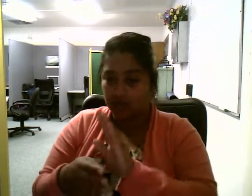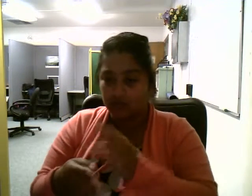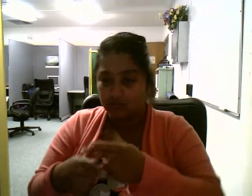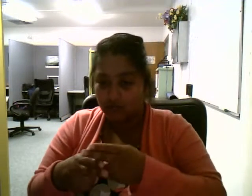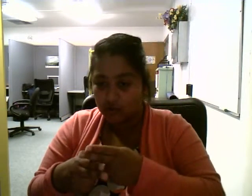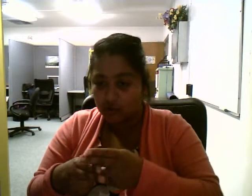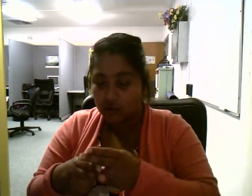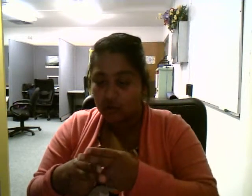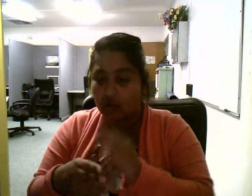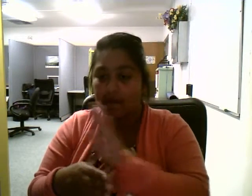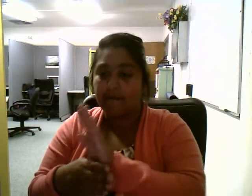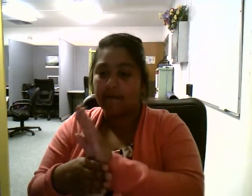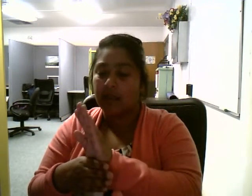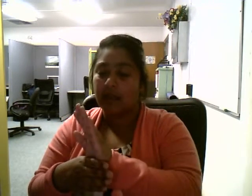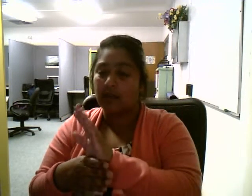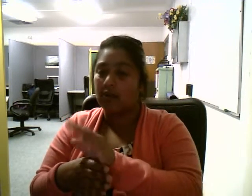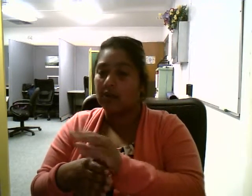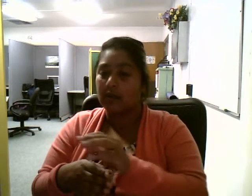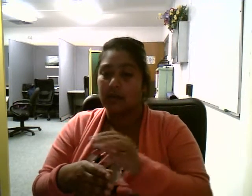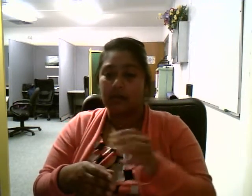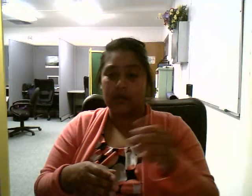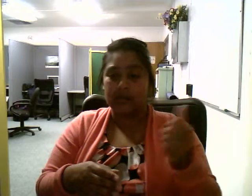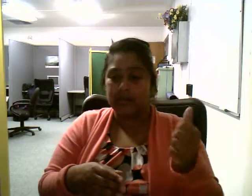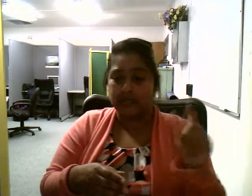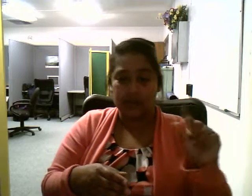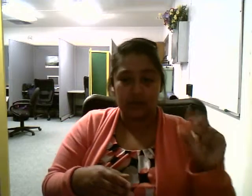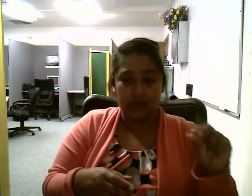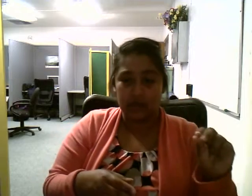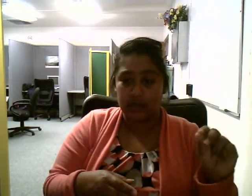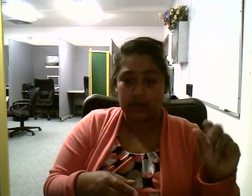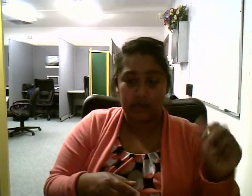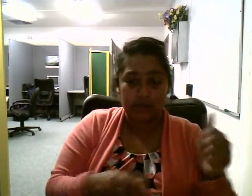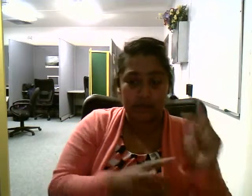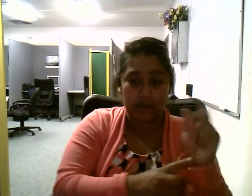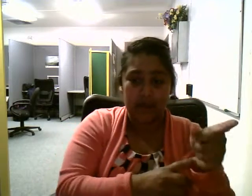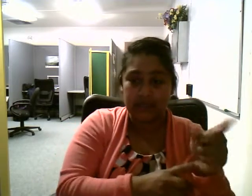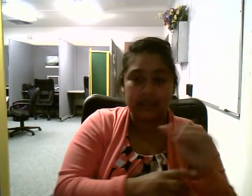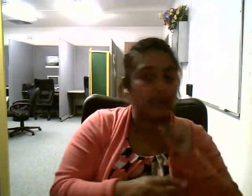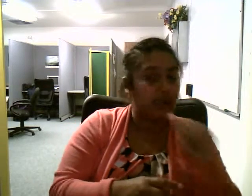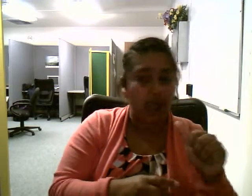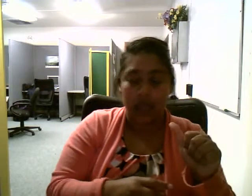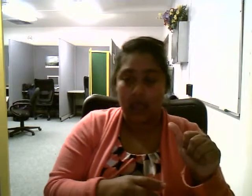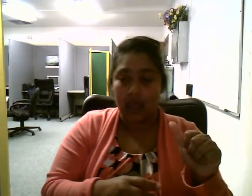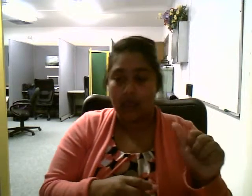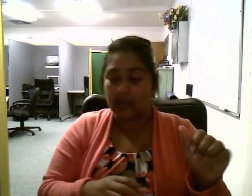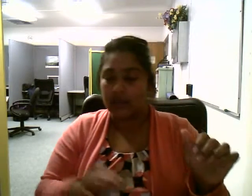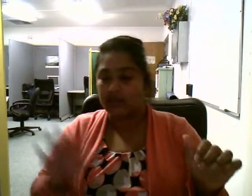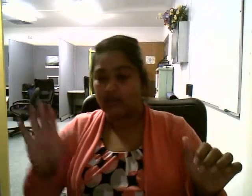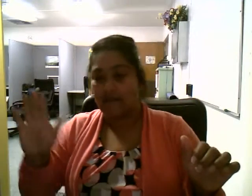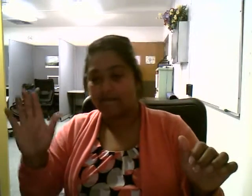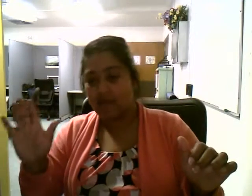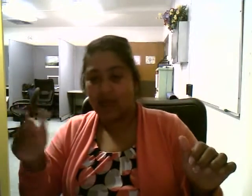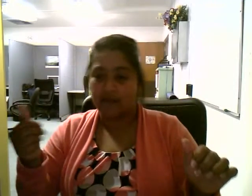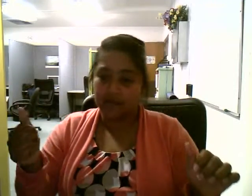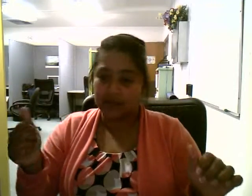videos. They're not going to be 10, 20, 30 minutes long. They're going to be probably, somewhere between 5 to 10 minutes long.